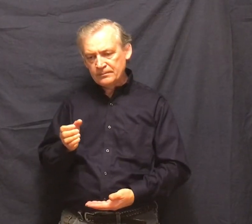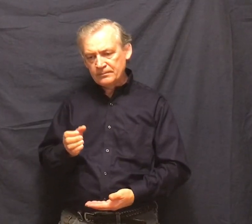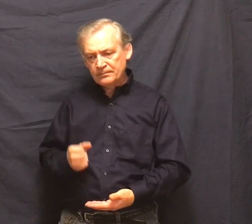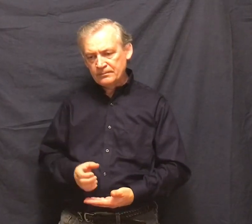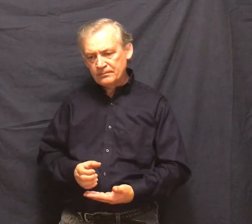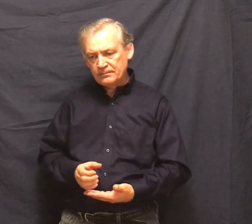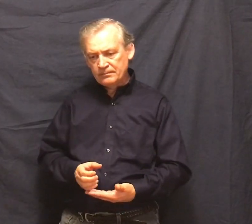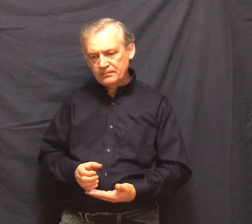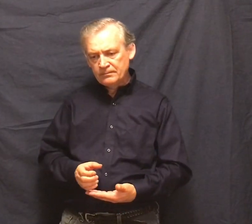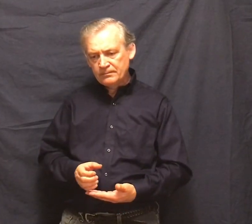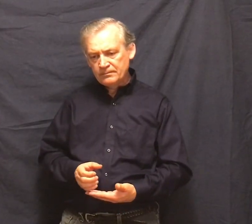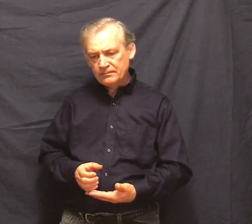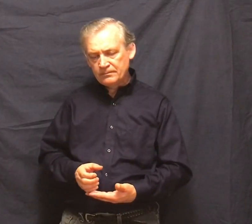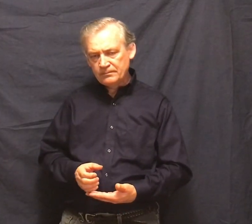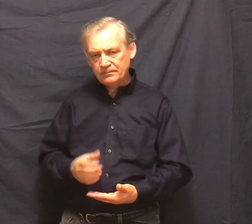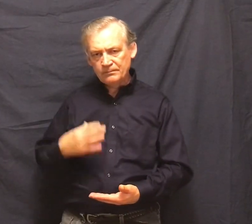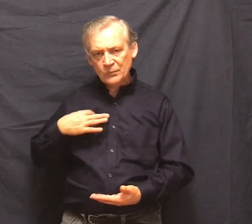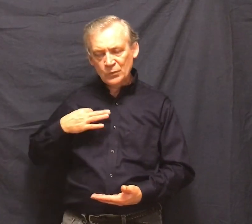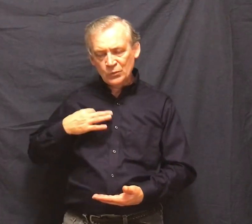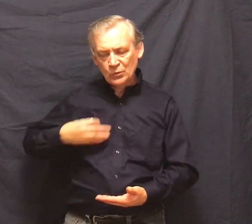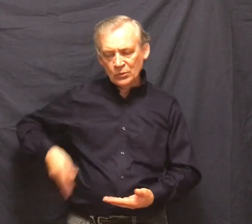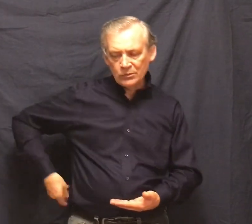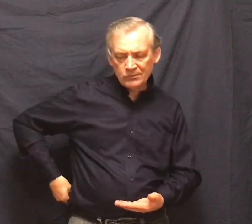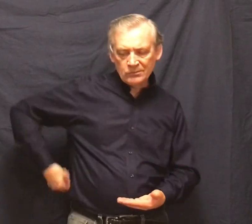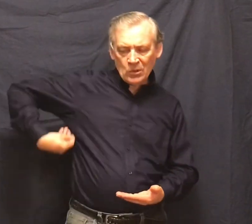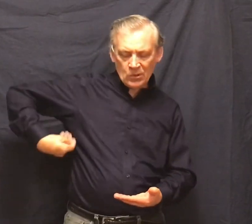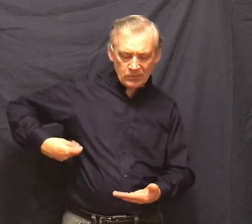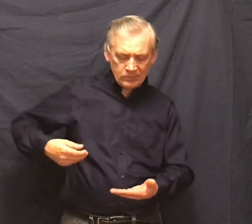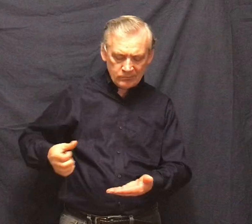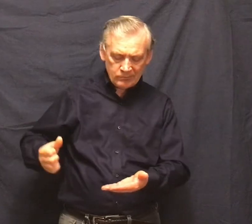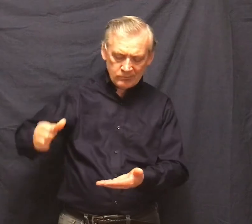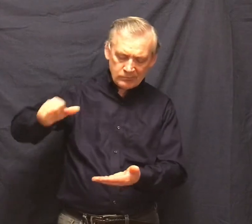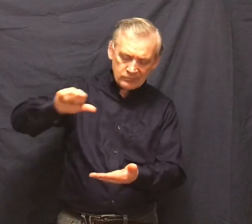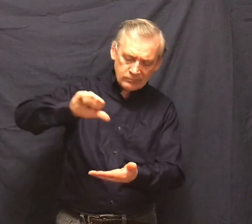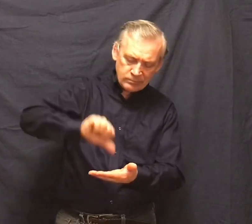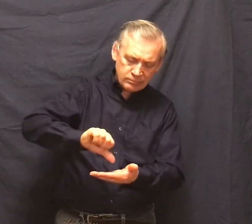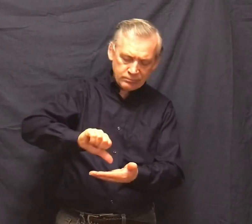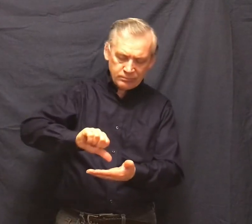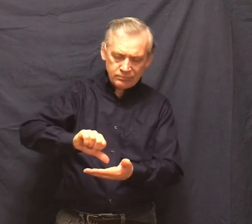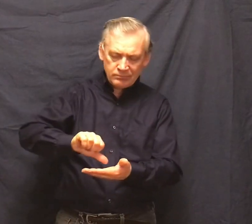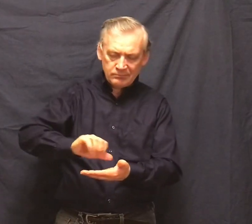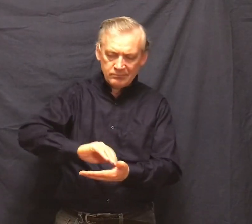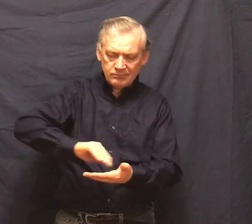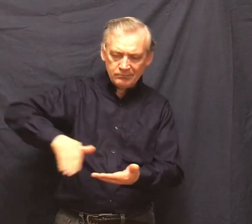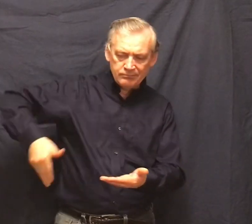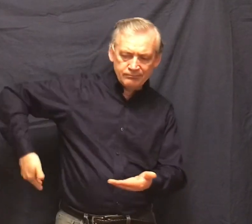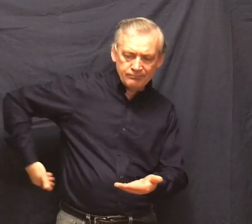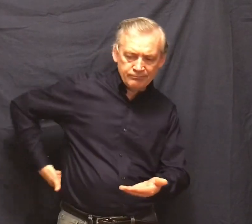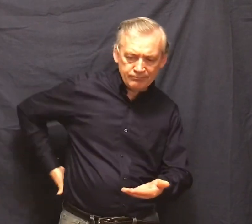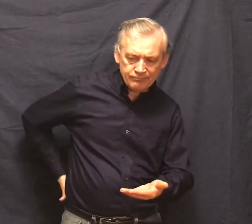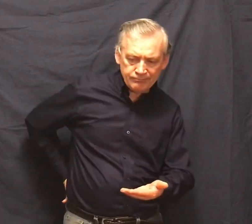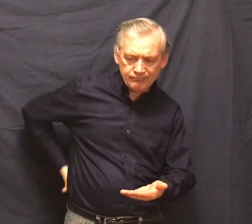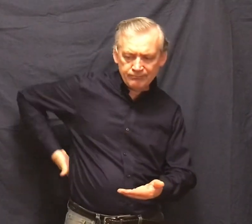He pulled out his shirt in the back, poured a little liniment in his pink palm, and reaching around, he slowly fell to rubbing his back.